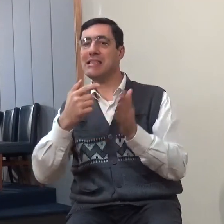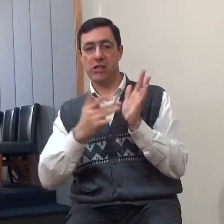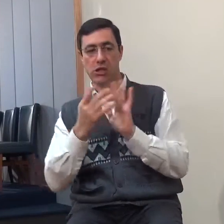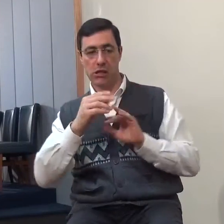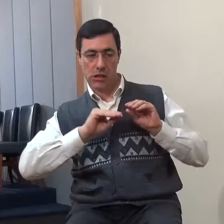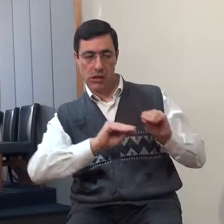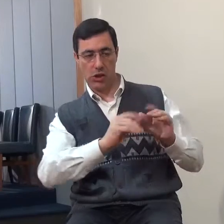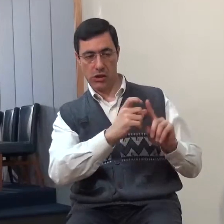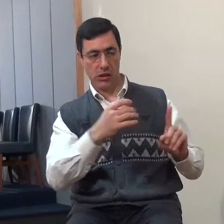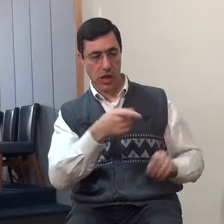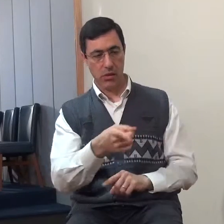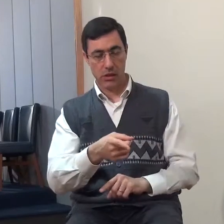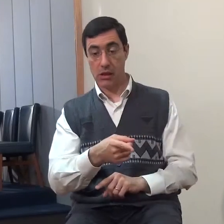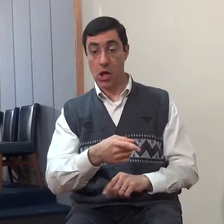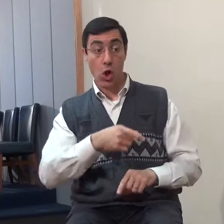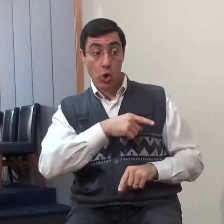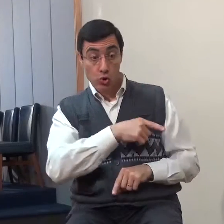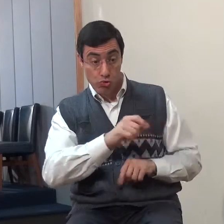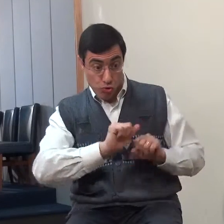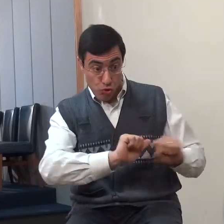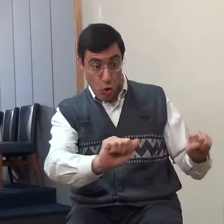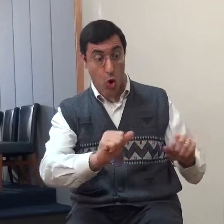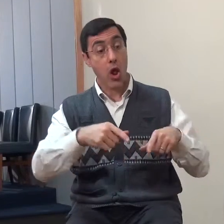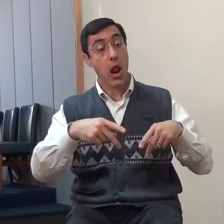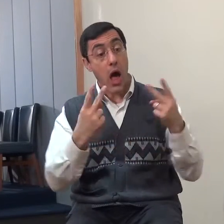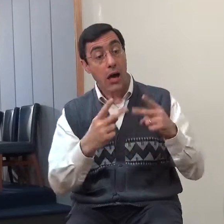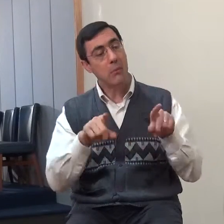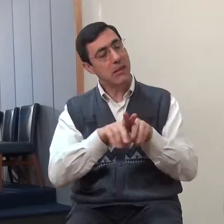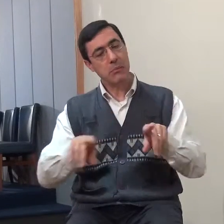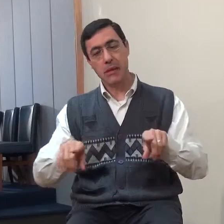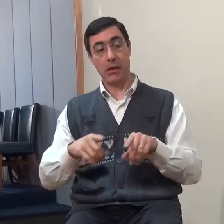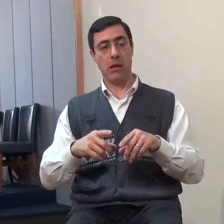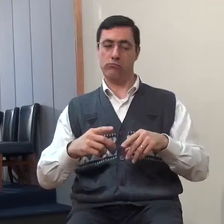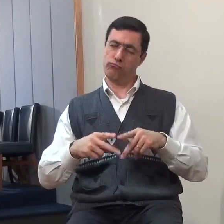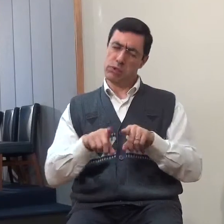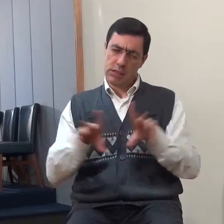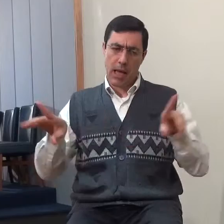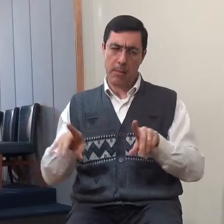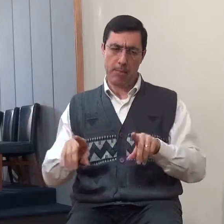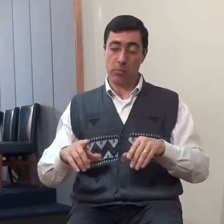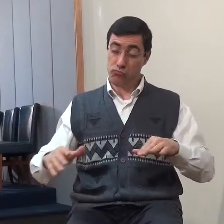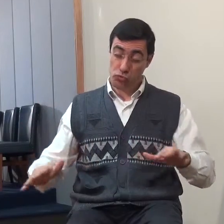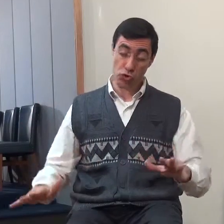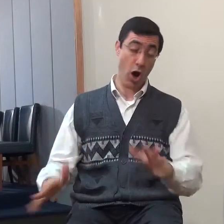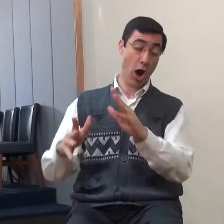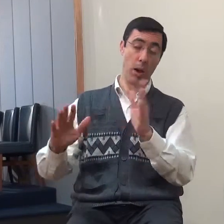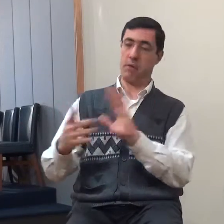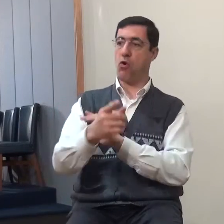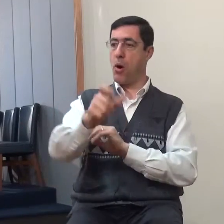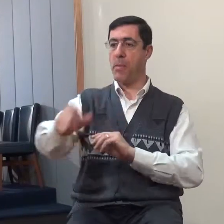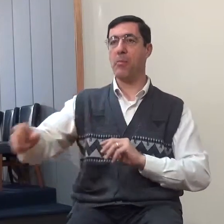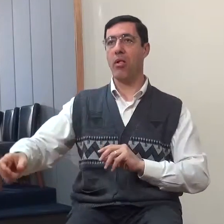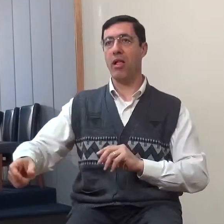light so shine before men that they may see your good works and glorify your Father which is